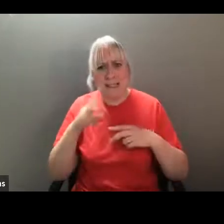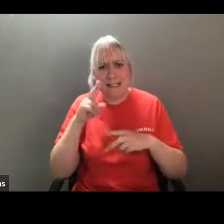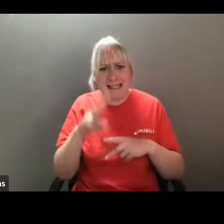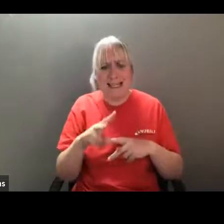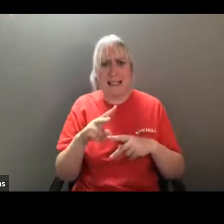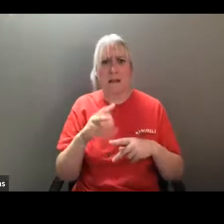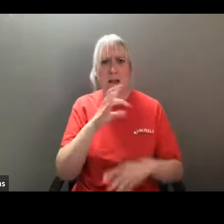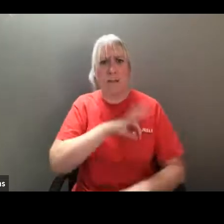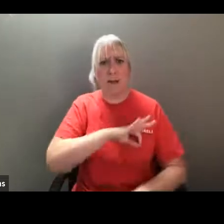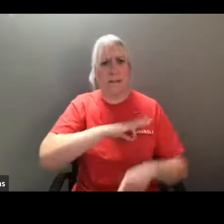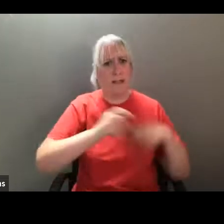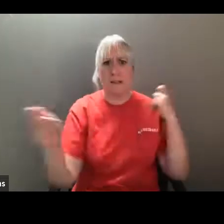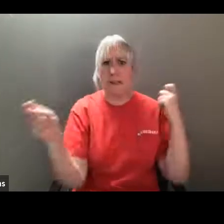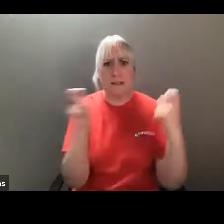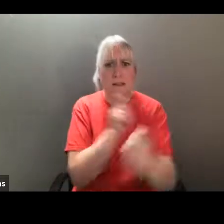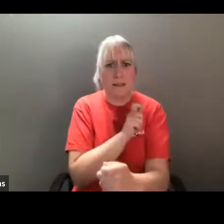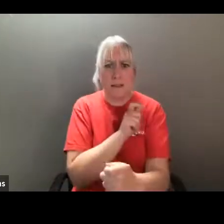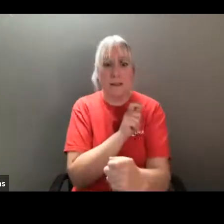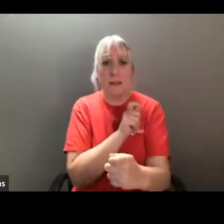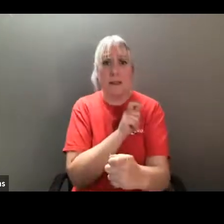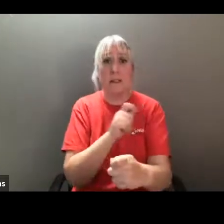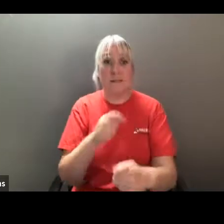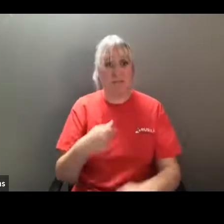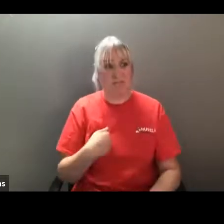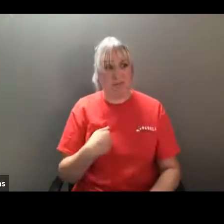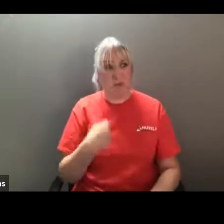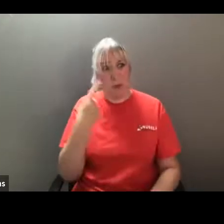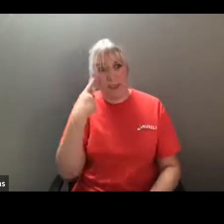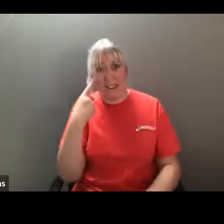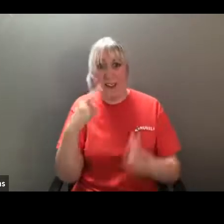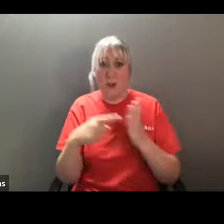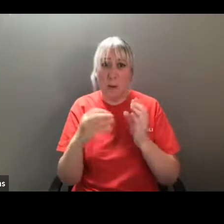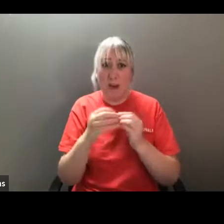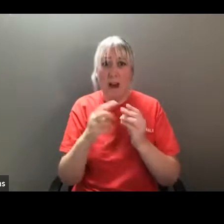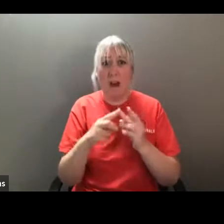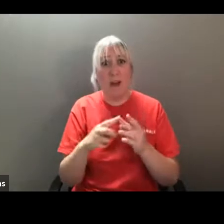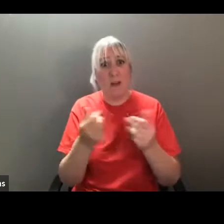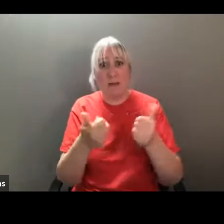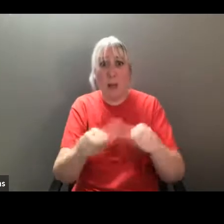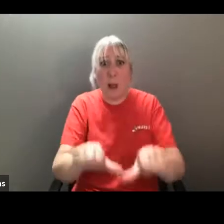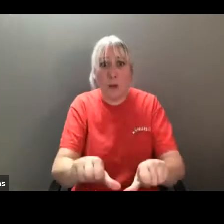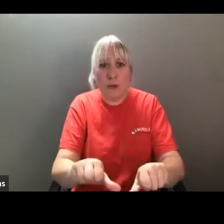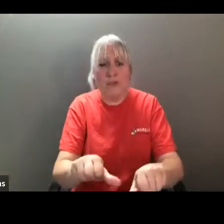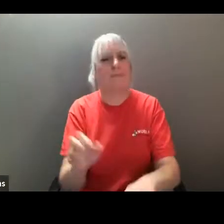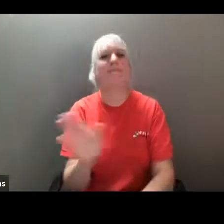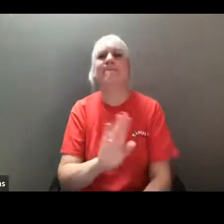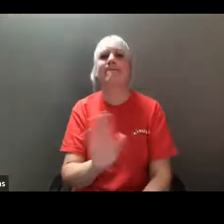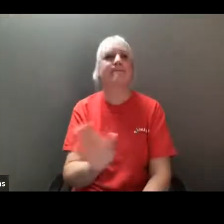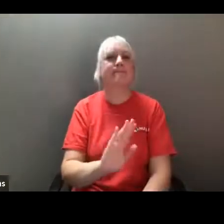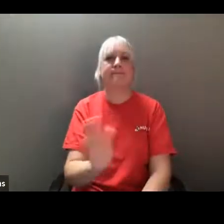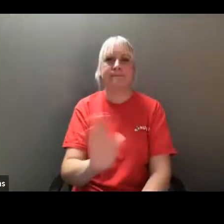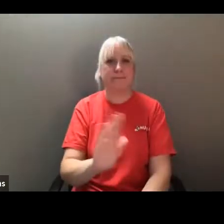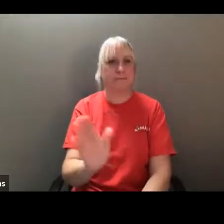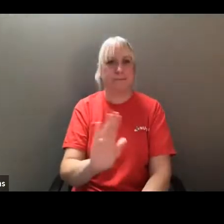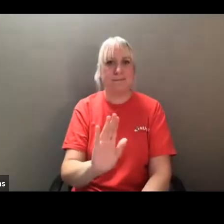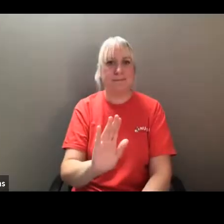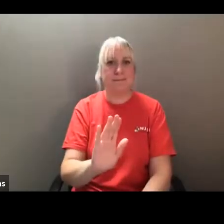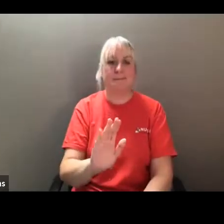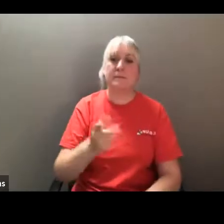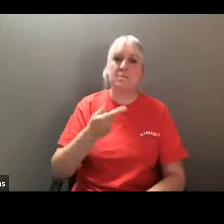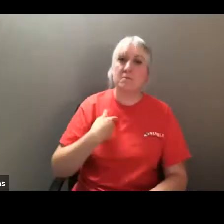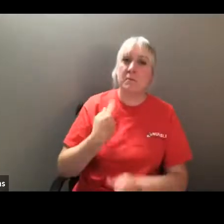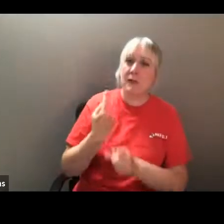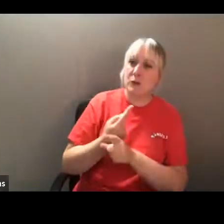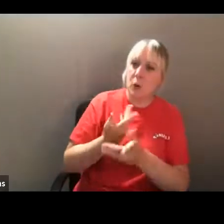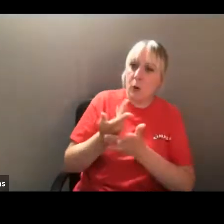overhauled so it's fit for purpose, do I think UBI is the solution? No. What I often think when I talk to people who are